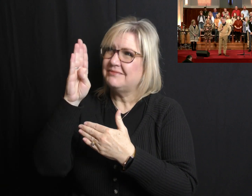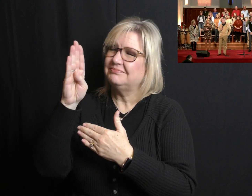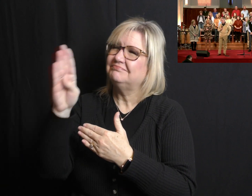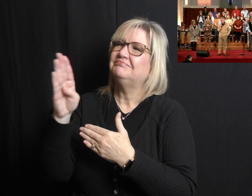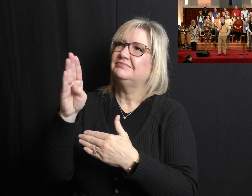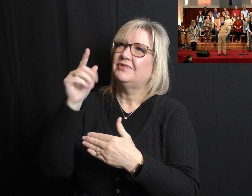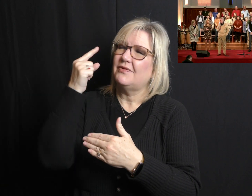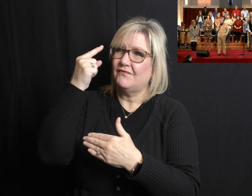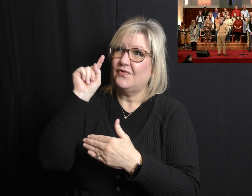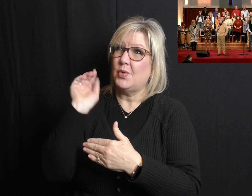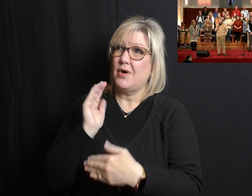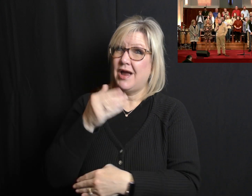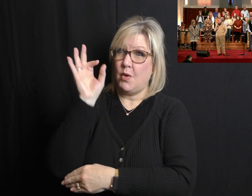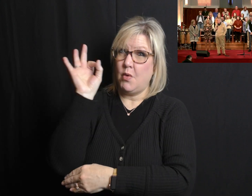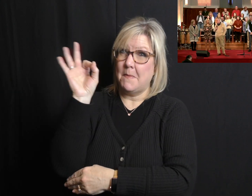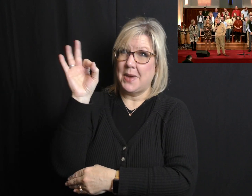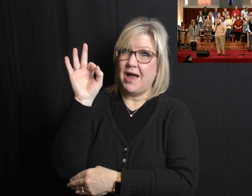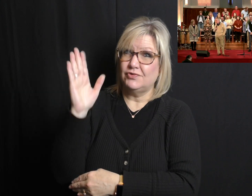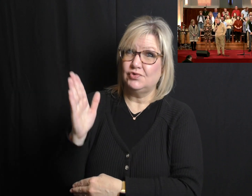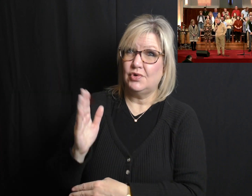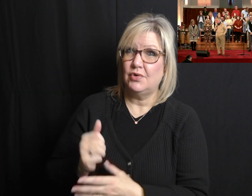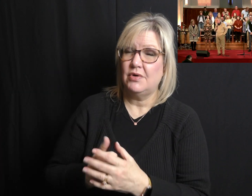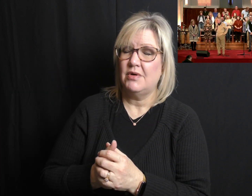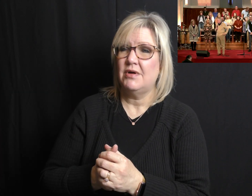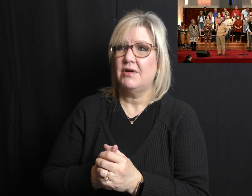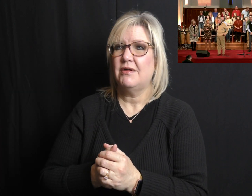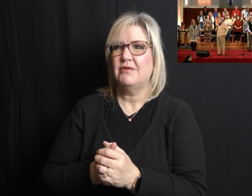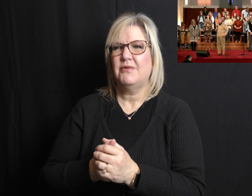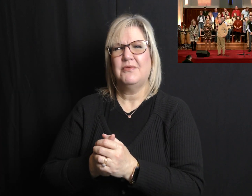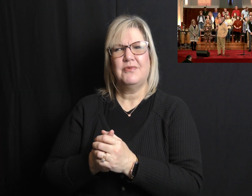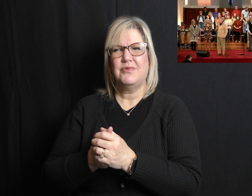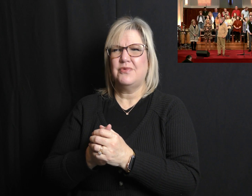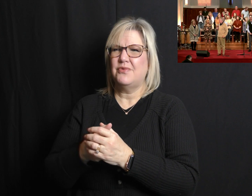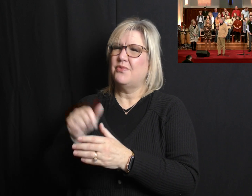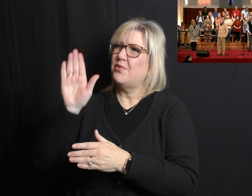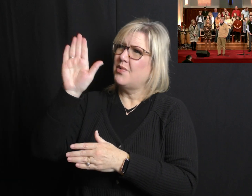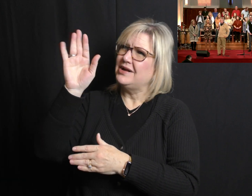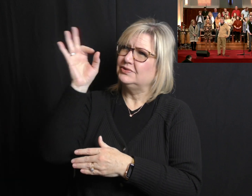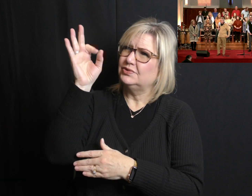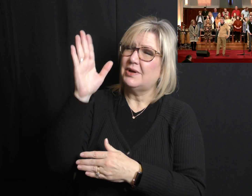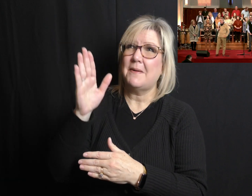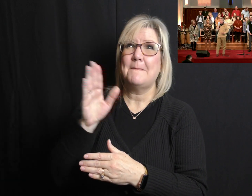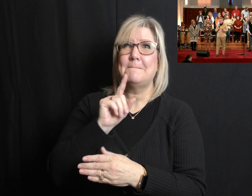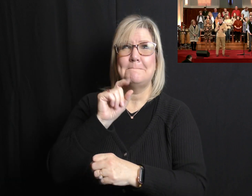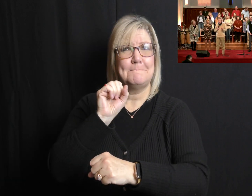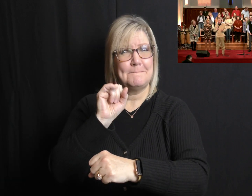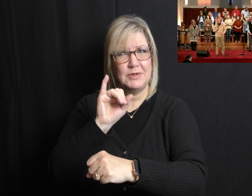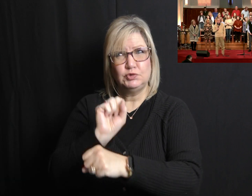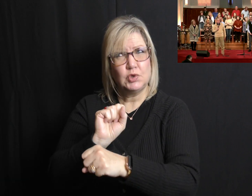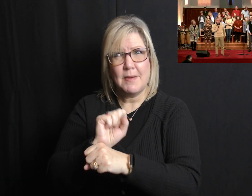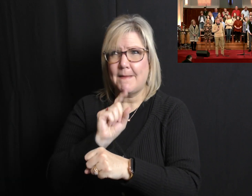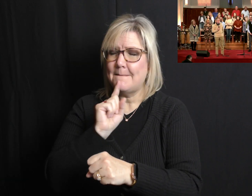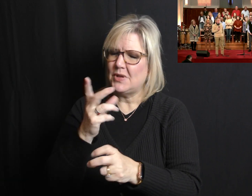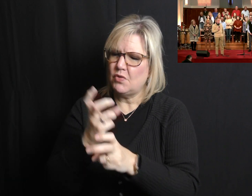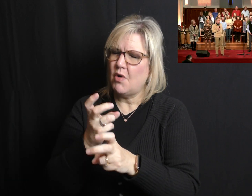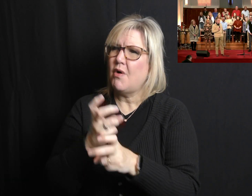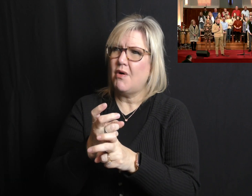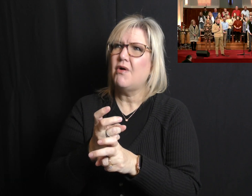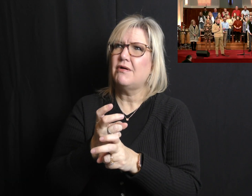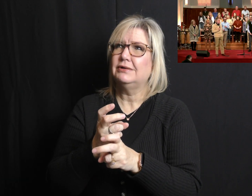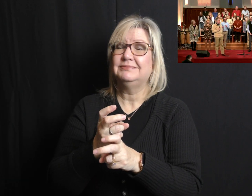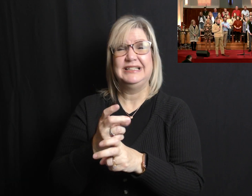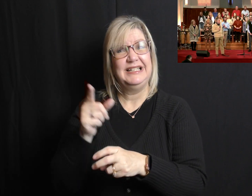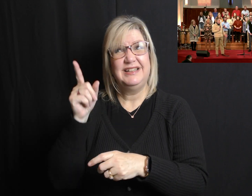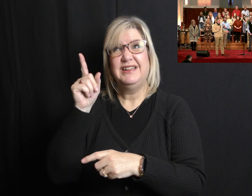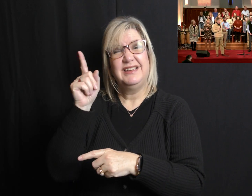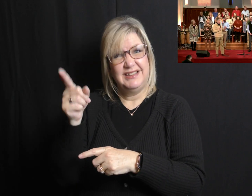about it. Pastoring the flock, shepherding the sheep, is more than just feeding spiritually. It's looking after all of their needs. And he had a tough decision to